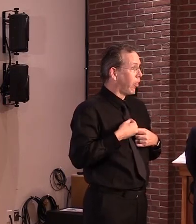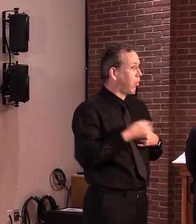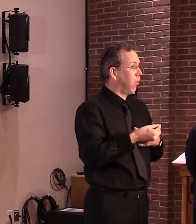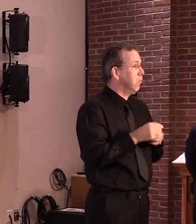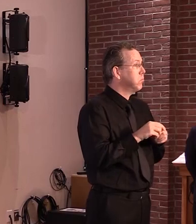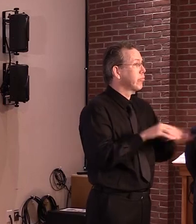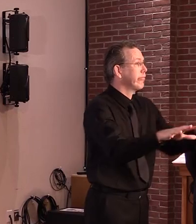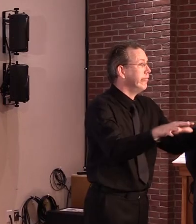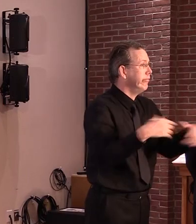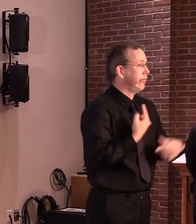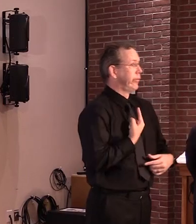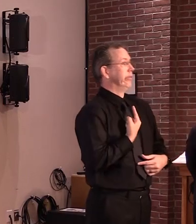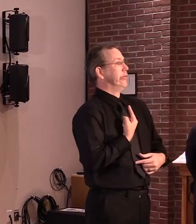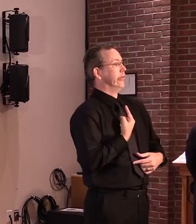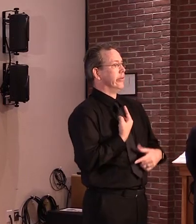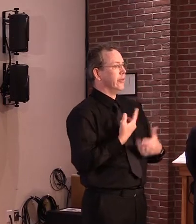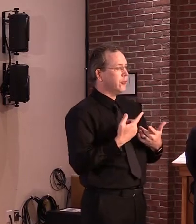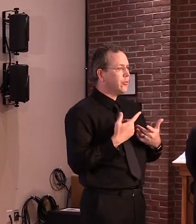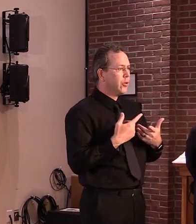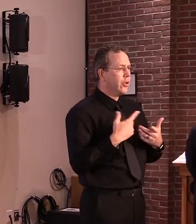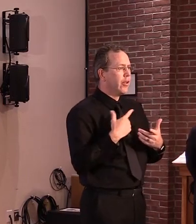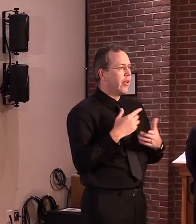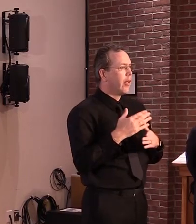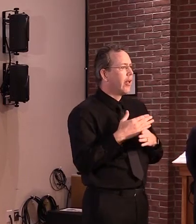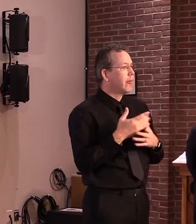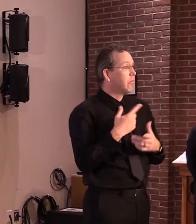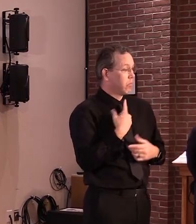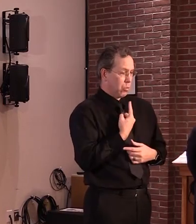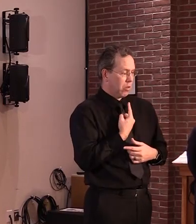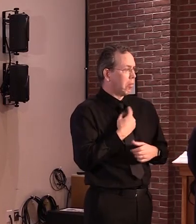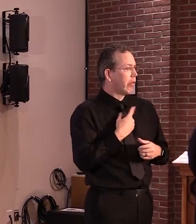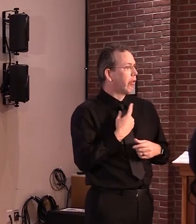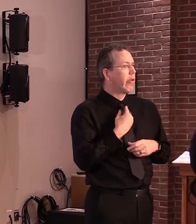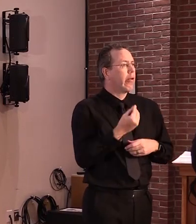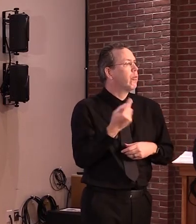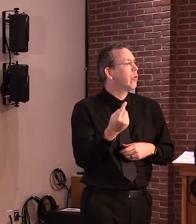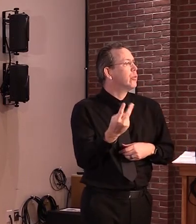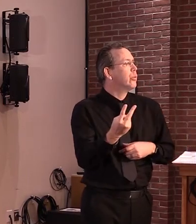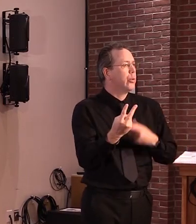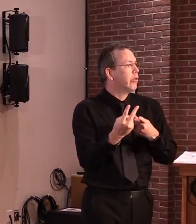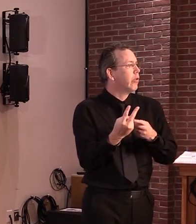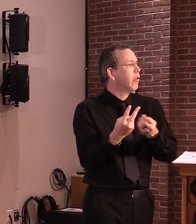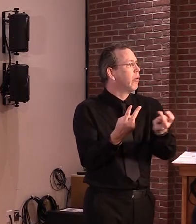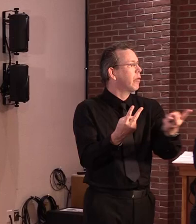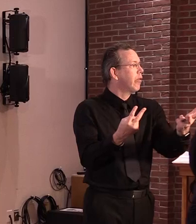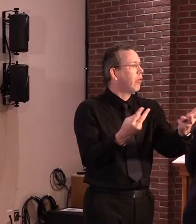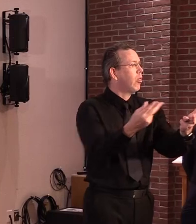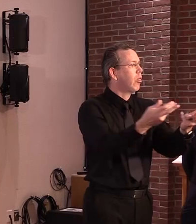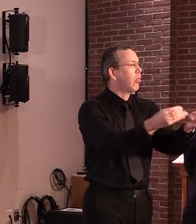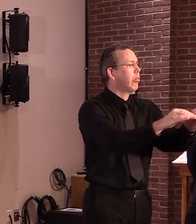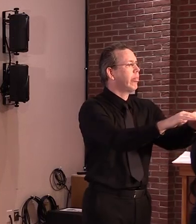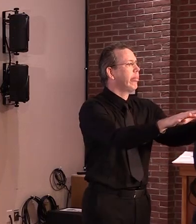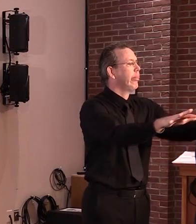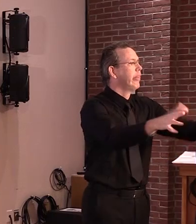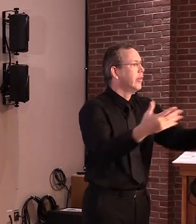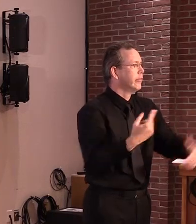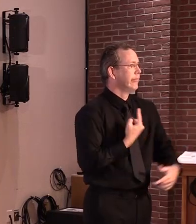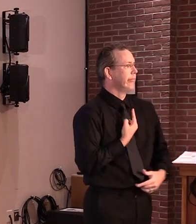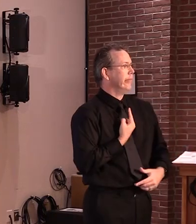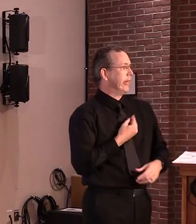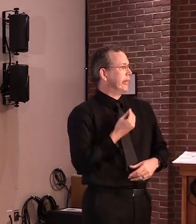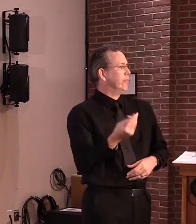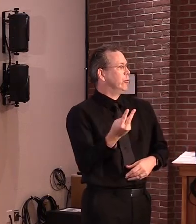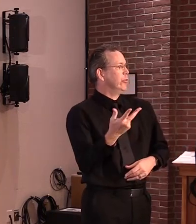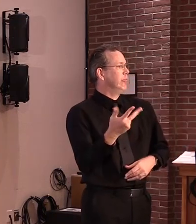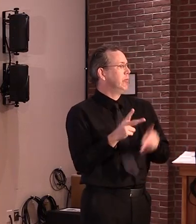to give this virus to 2 to 3 others very quickly if it's present in the same room and nobody's protected by